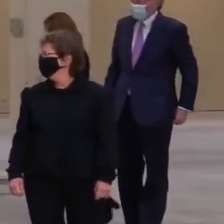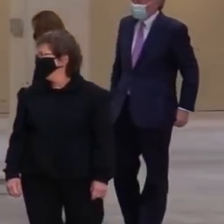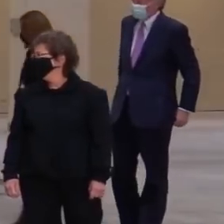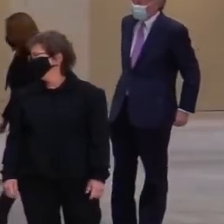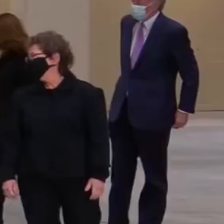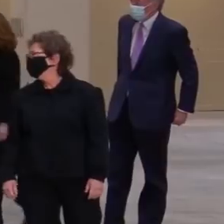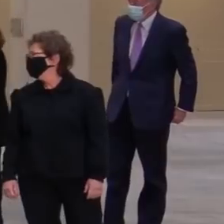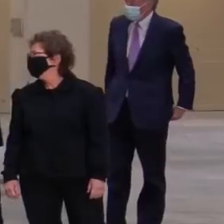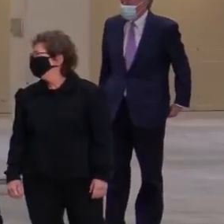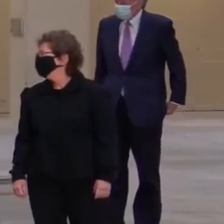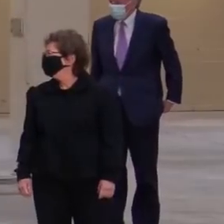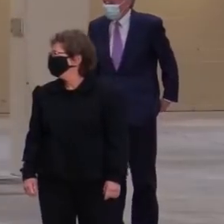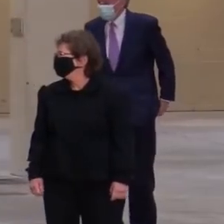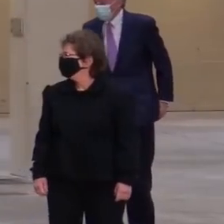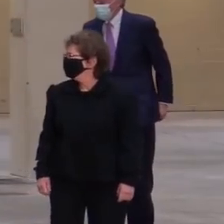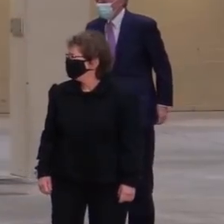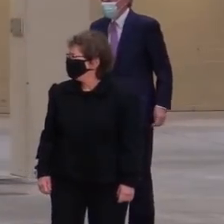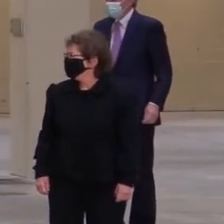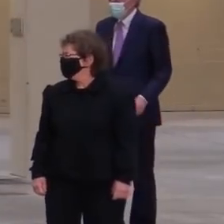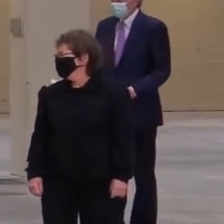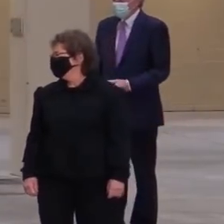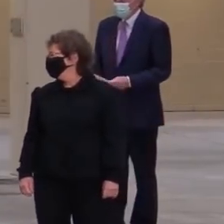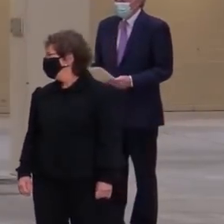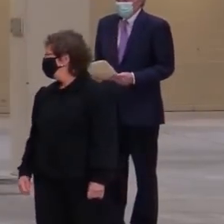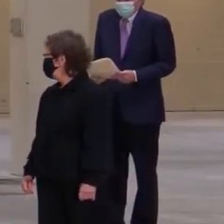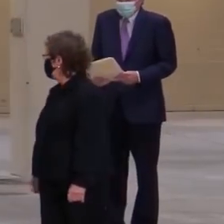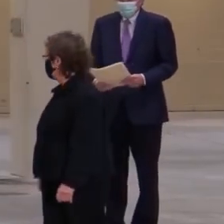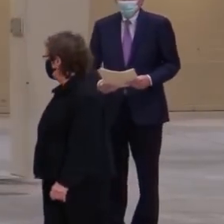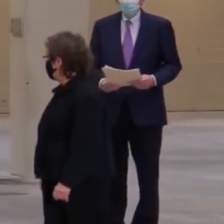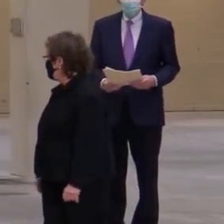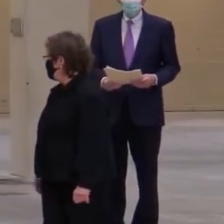I'm good. How are you? Good.